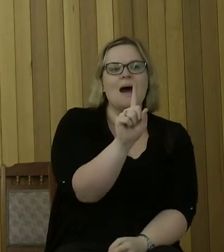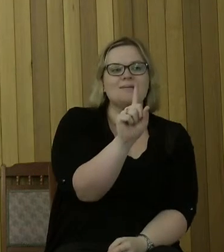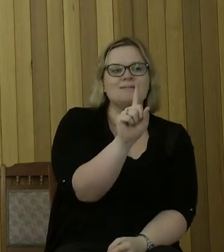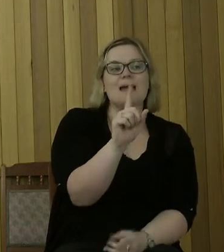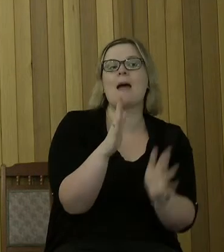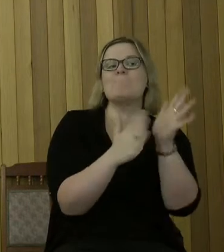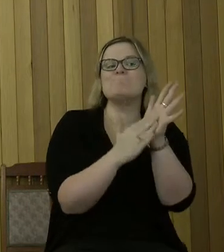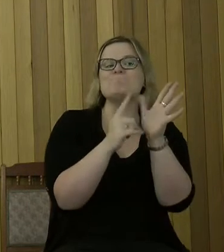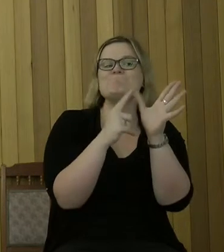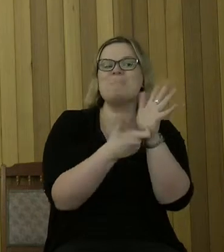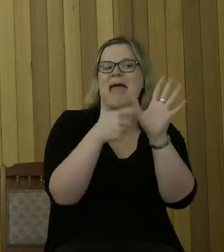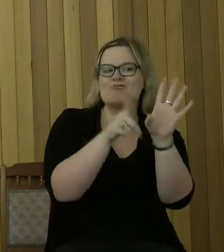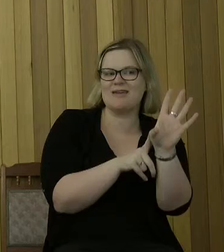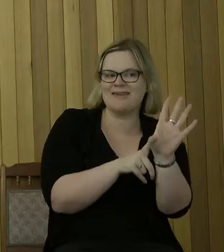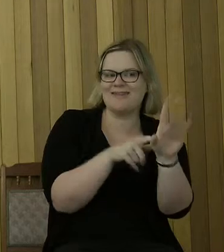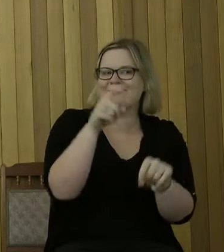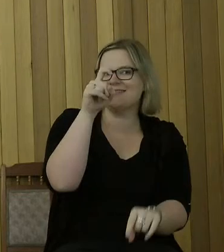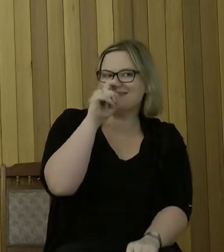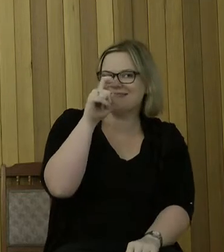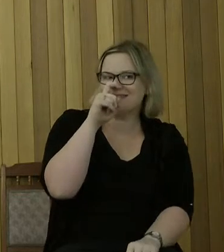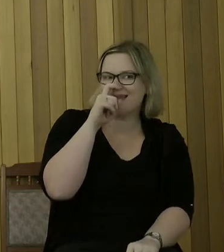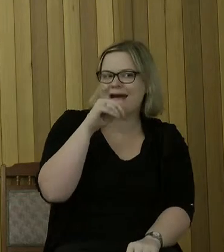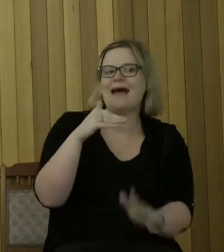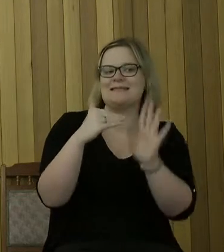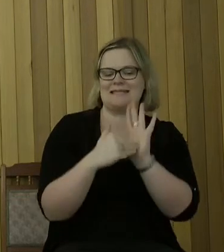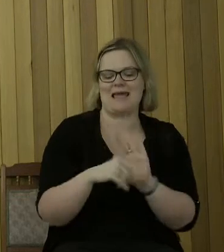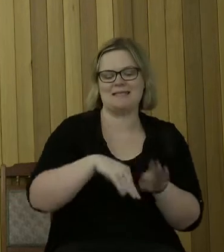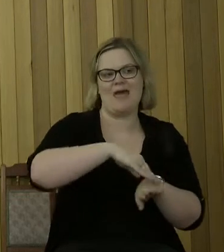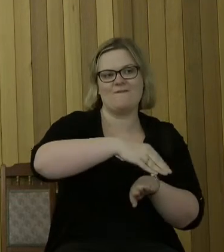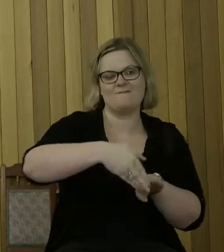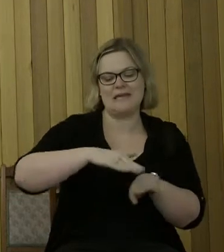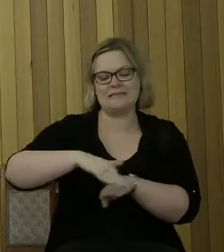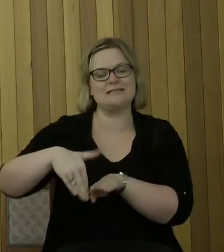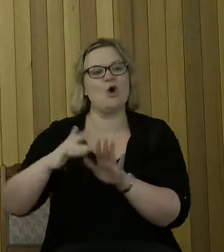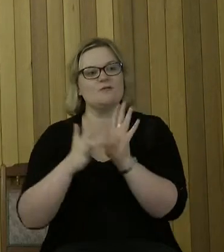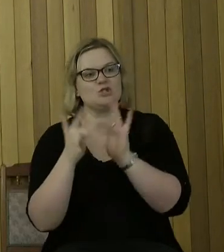it was Mary who sat at Jesus' feet.